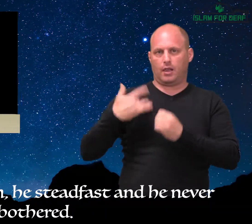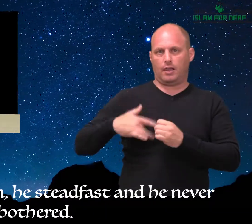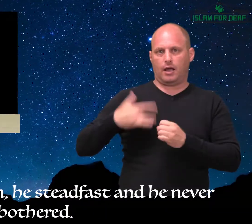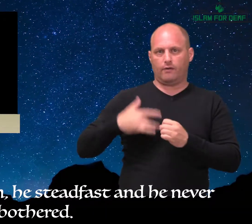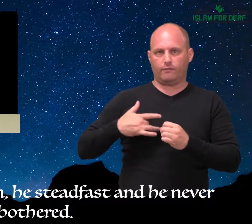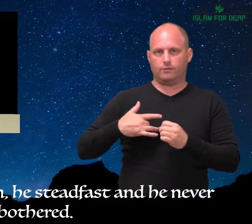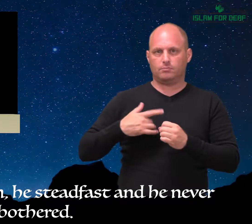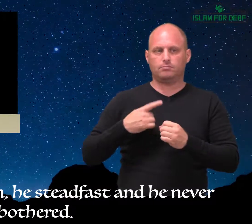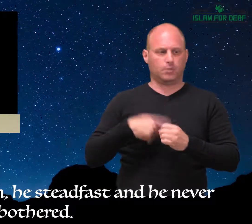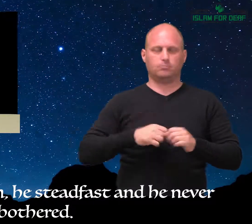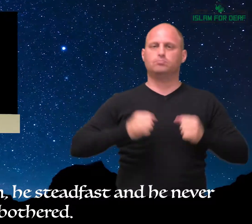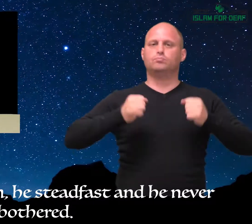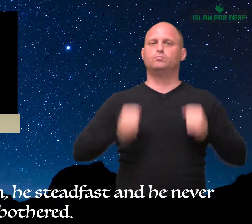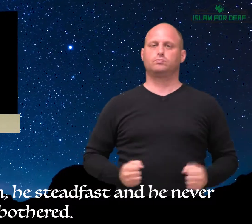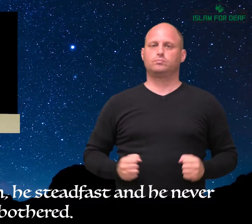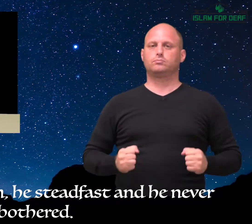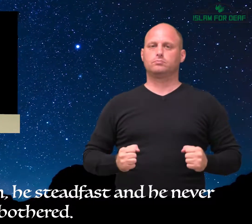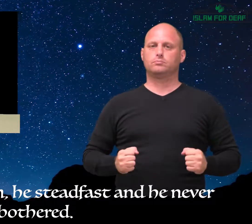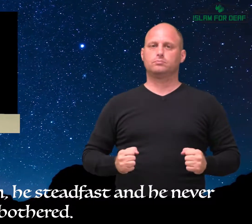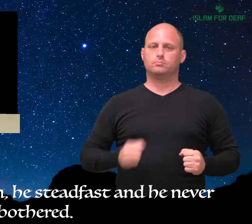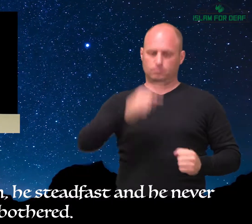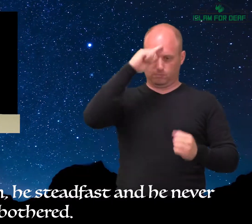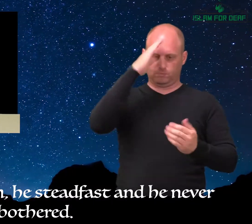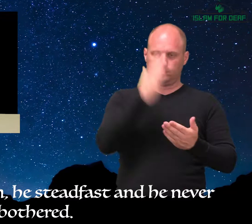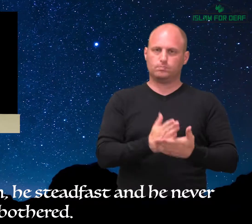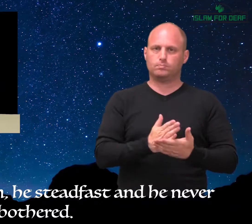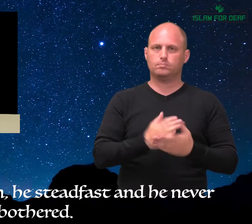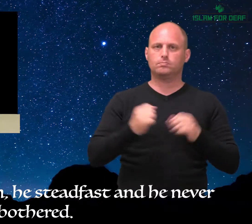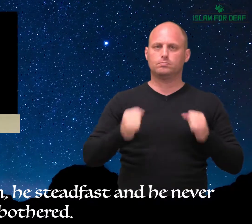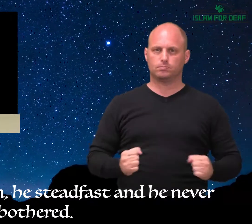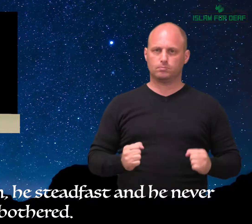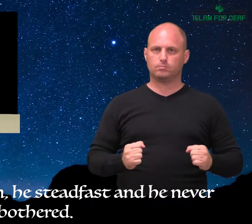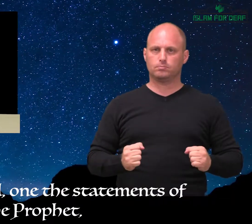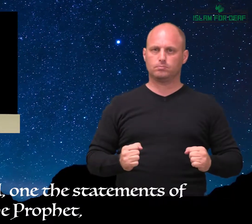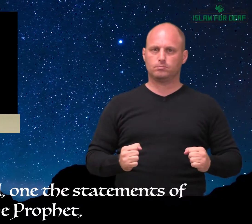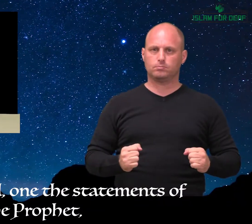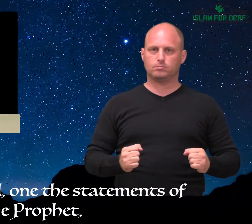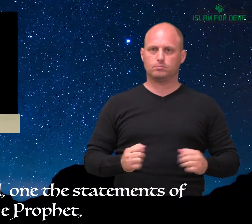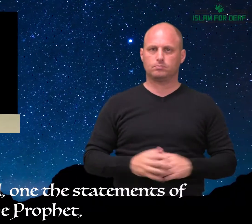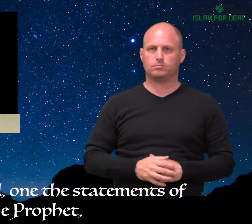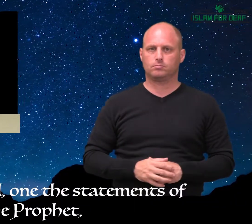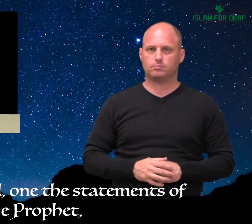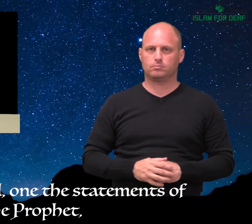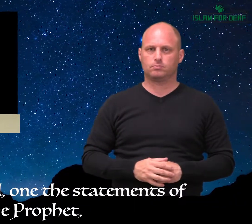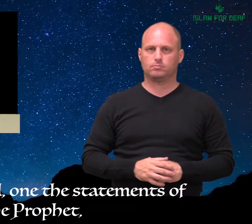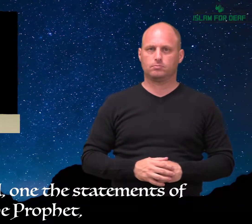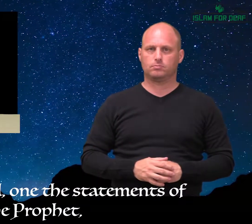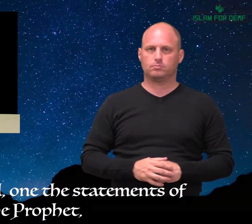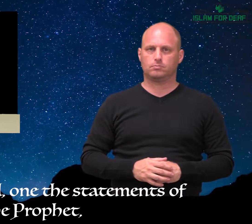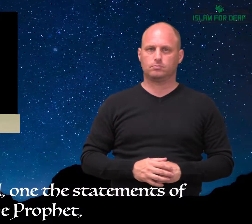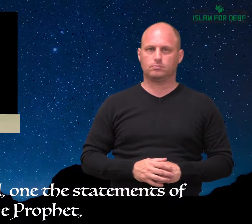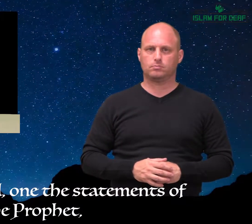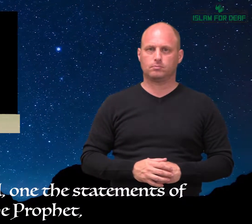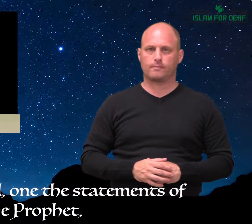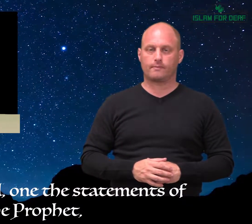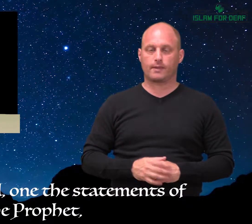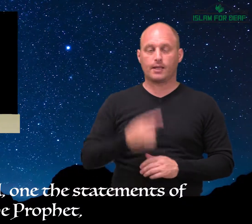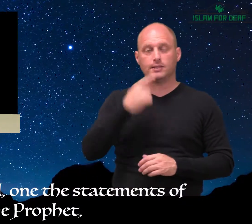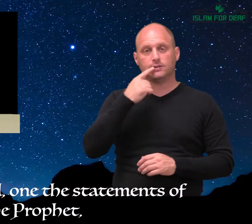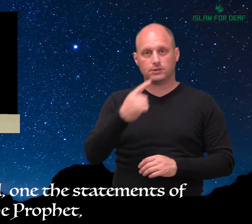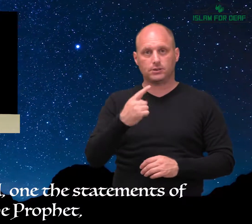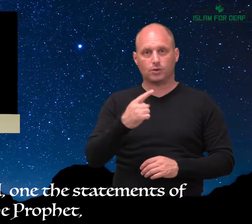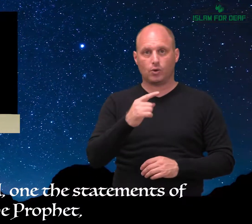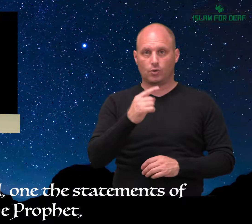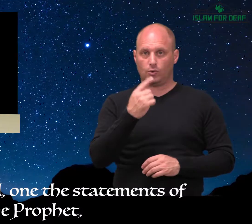he stayed firm. He stayed firm and steadfast. He never bothered. It is mentioned in